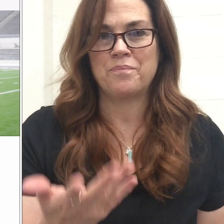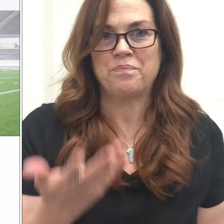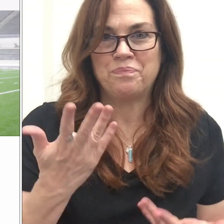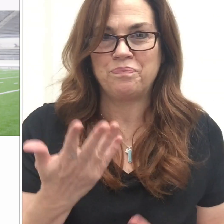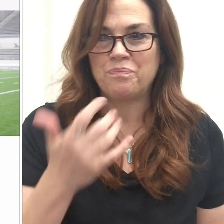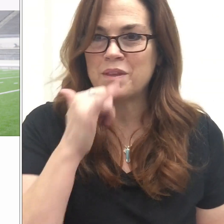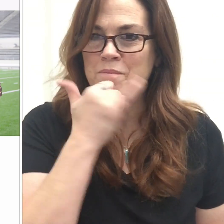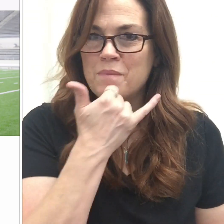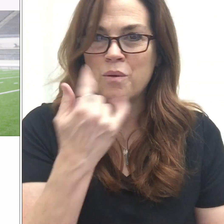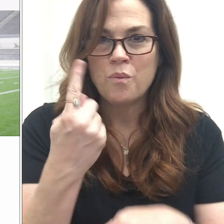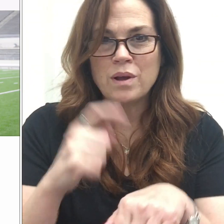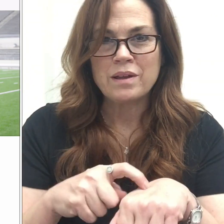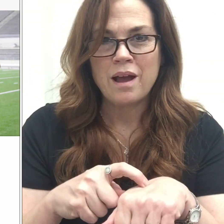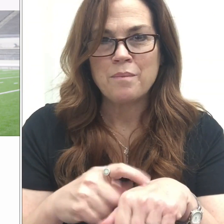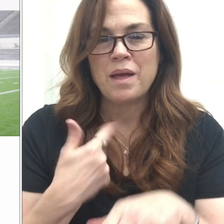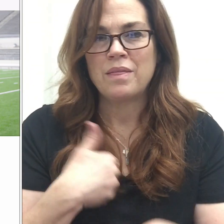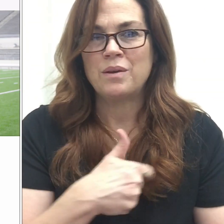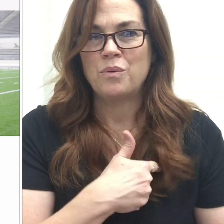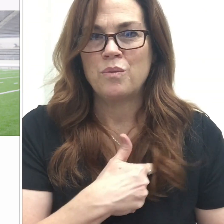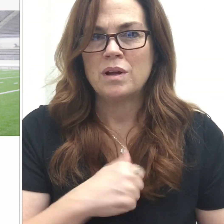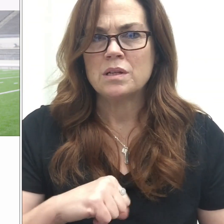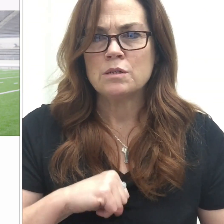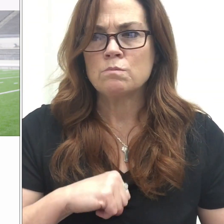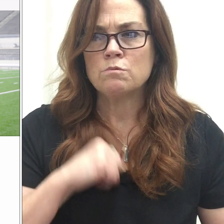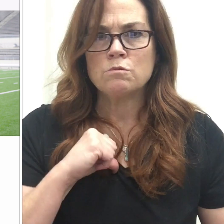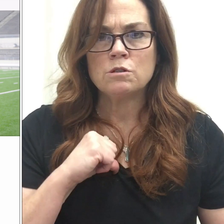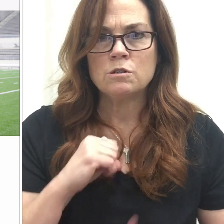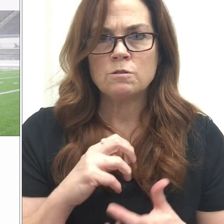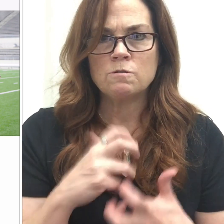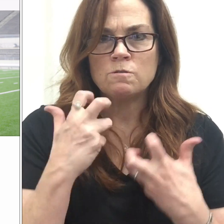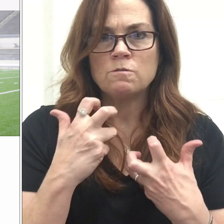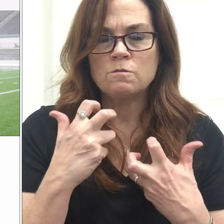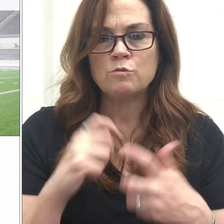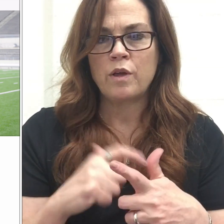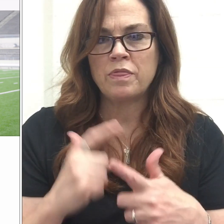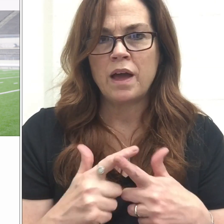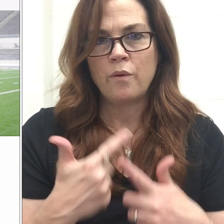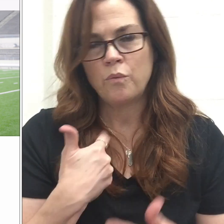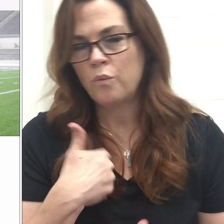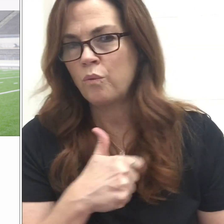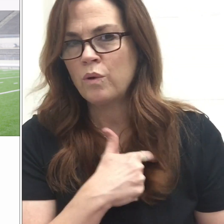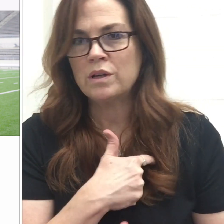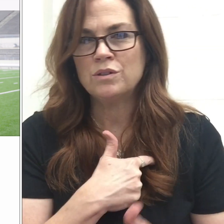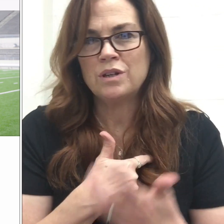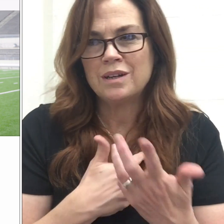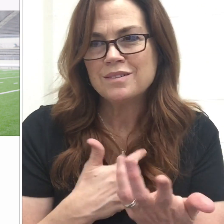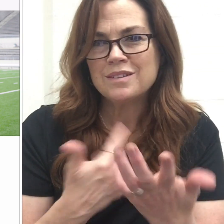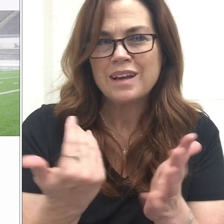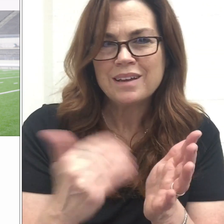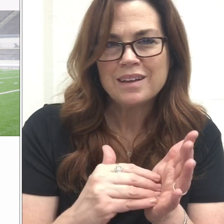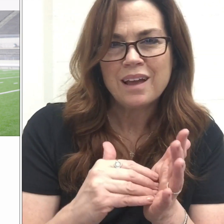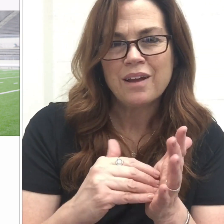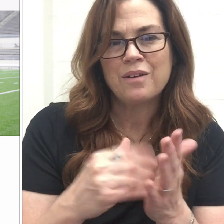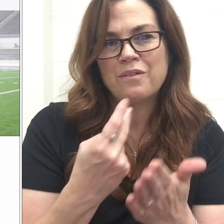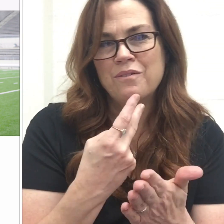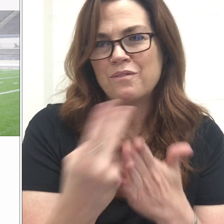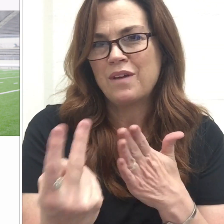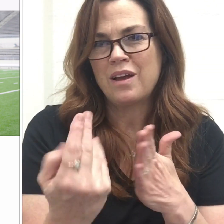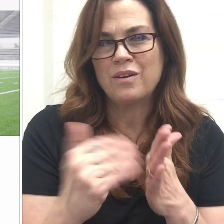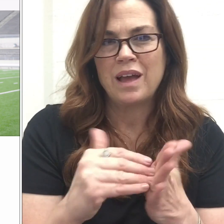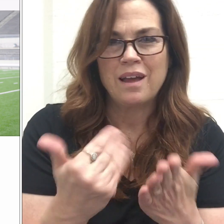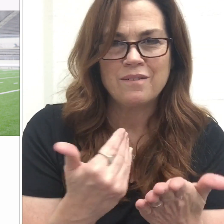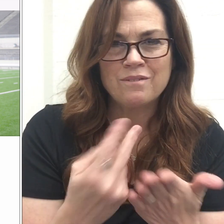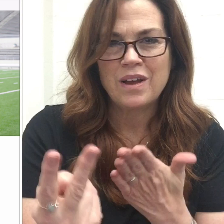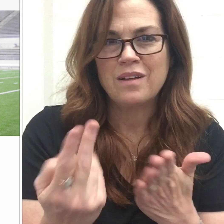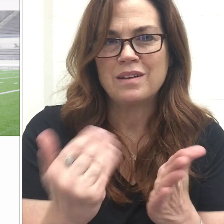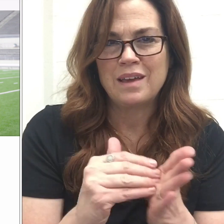our ego, our pride take over our body and move us into failing twice, 3 times,